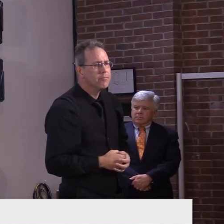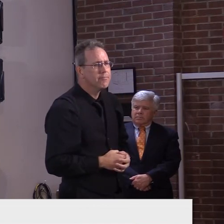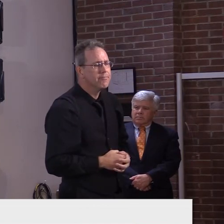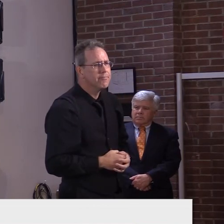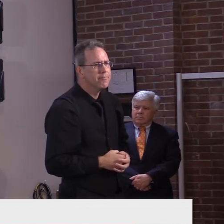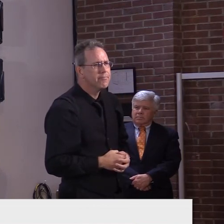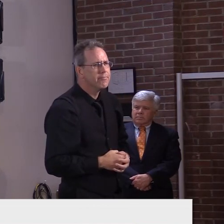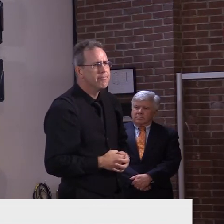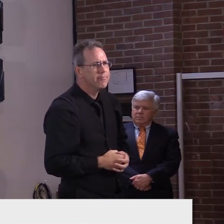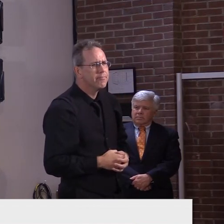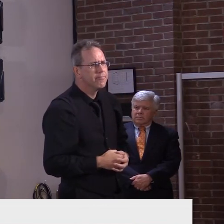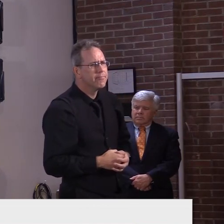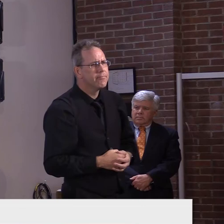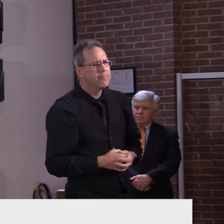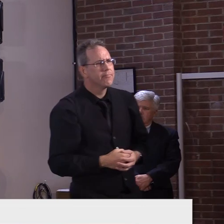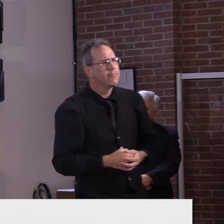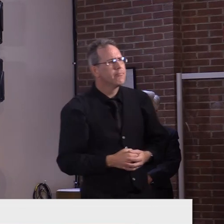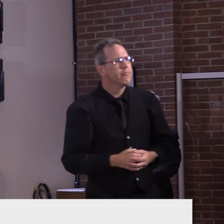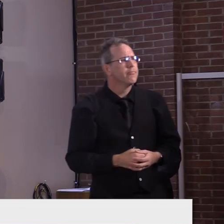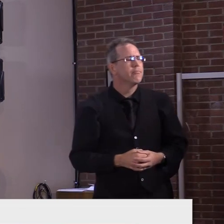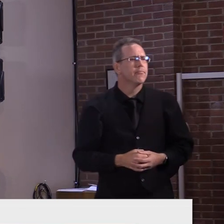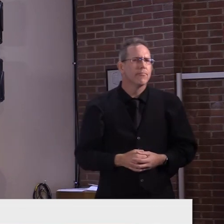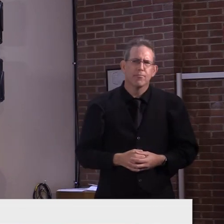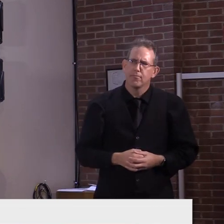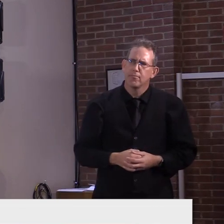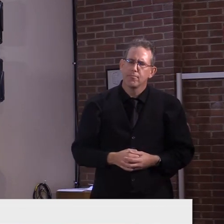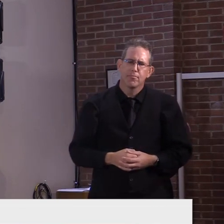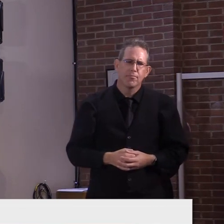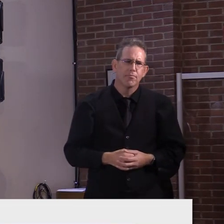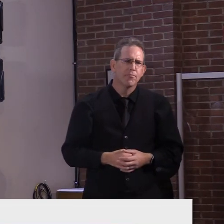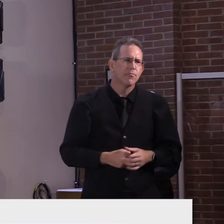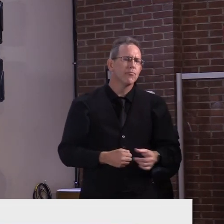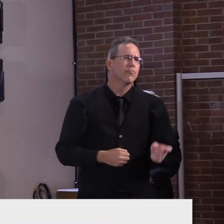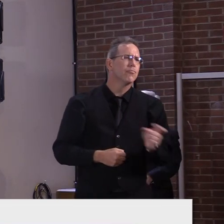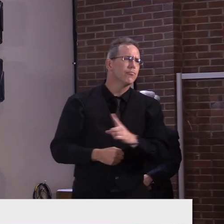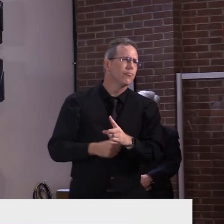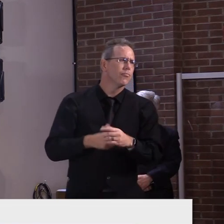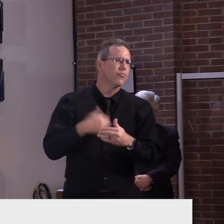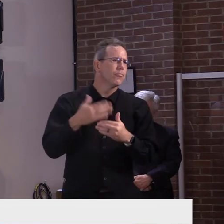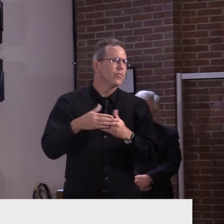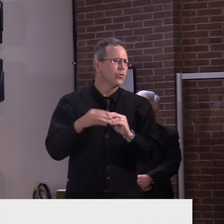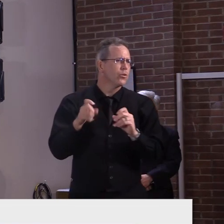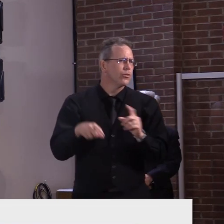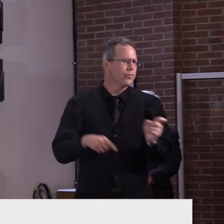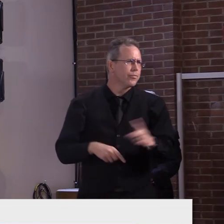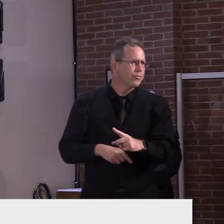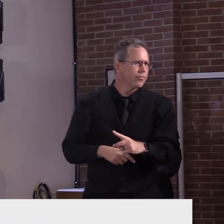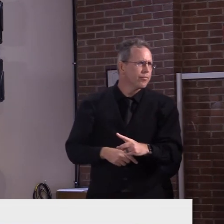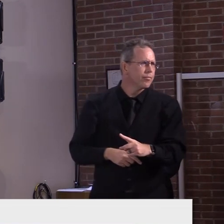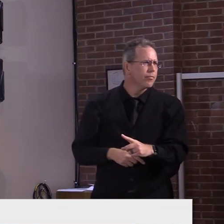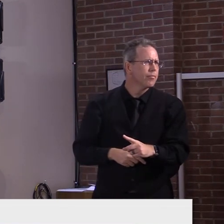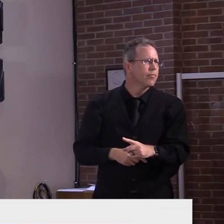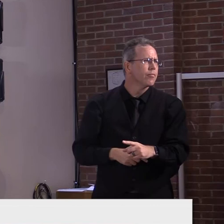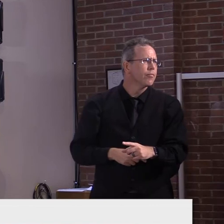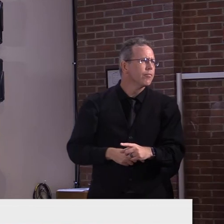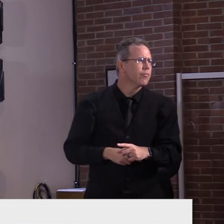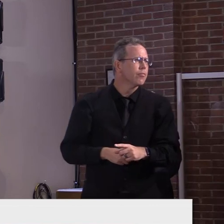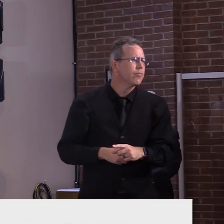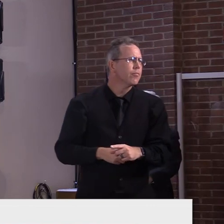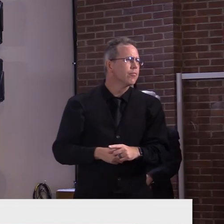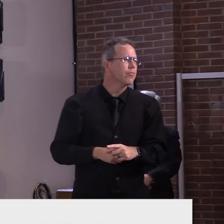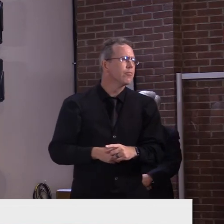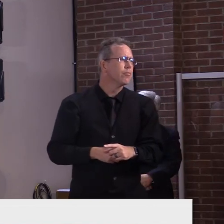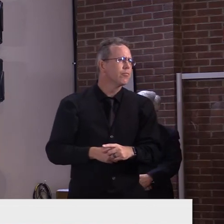I wonder, Dr. Levine, has anything changed in the past week? What factored into your decision to perhaps change